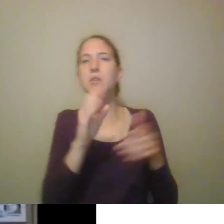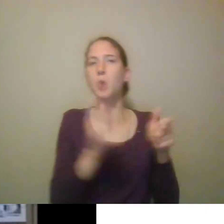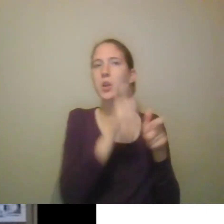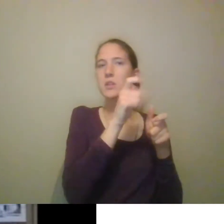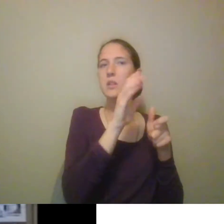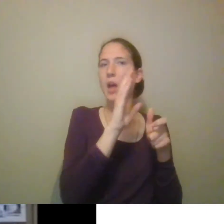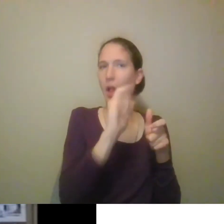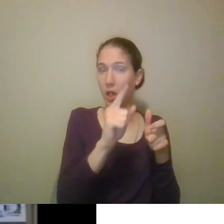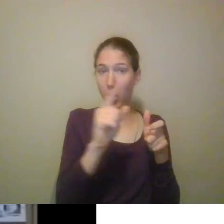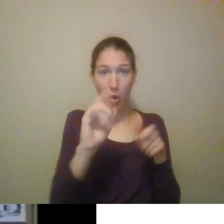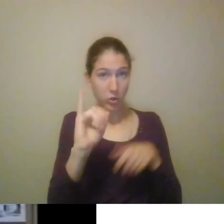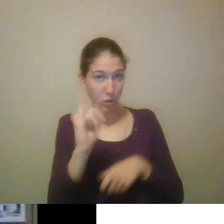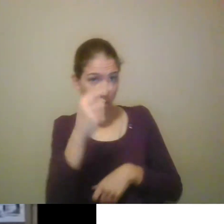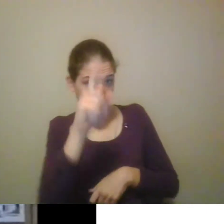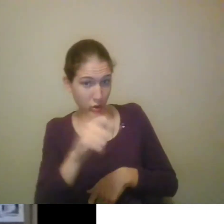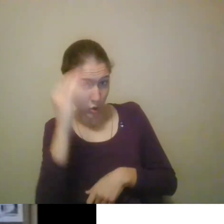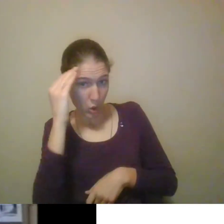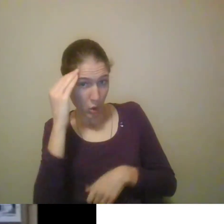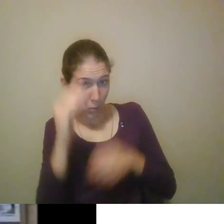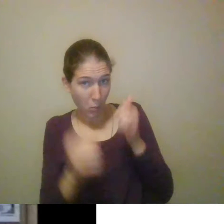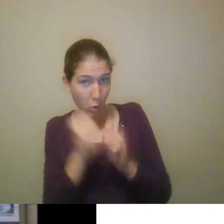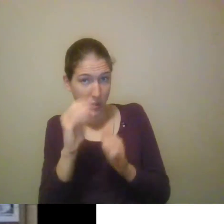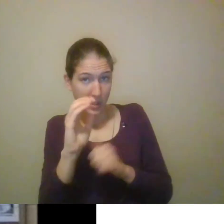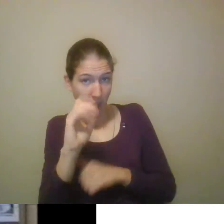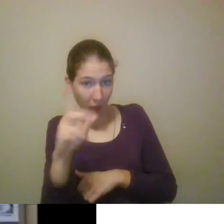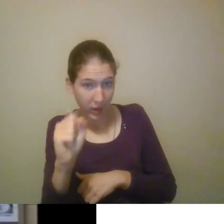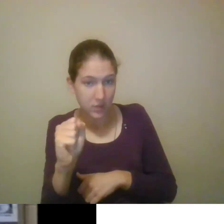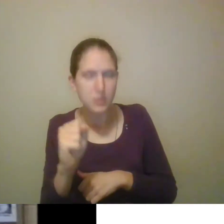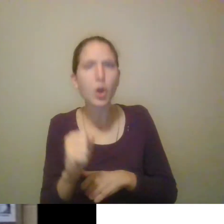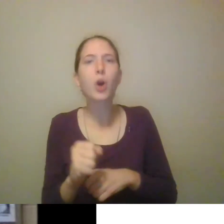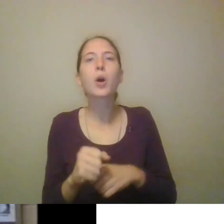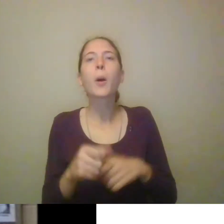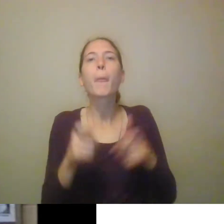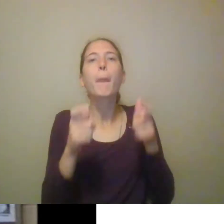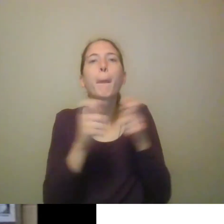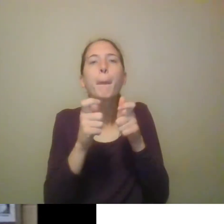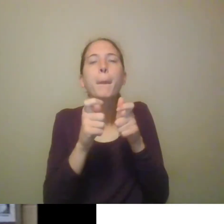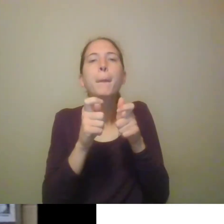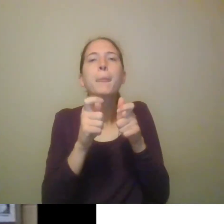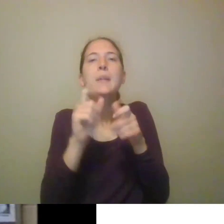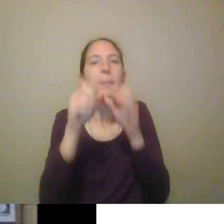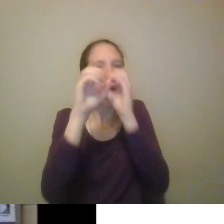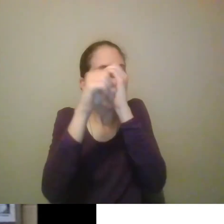are microscopic. All right, that would basically cover all